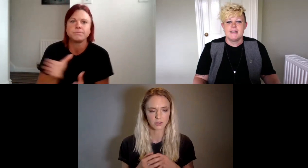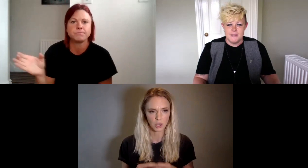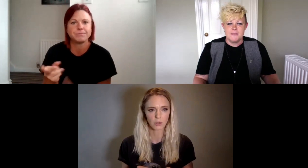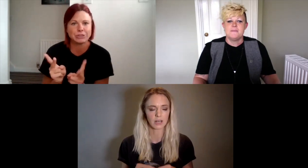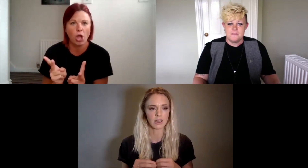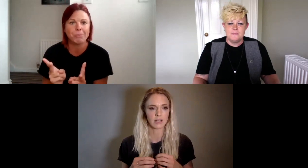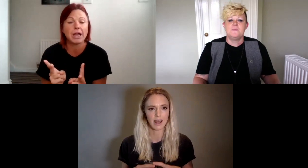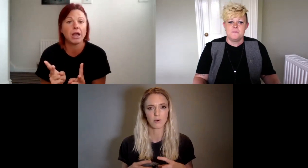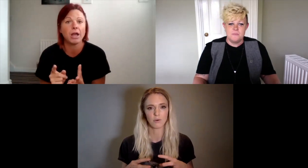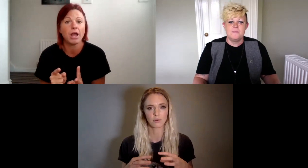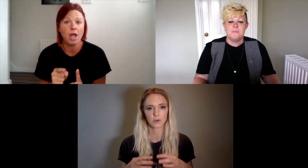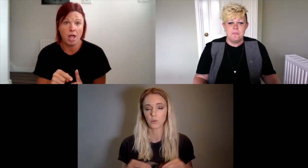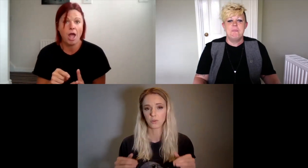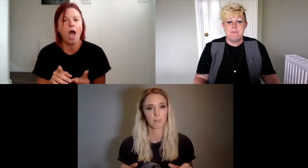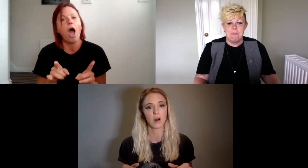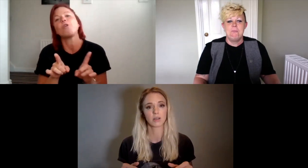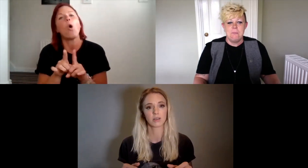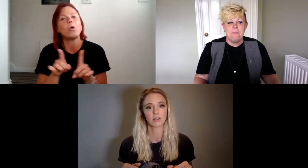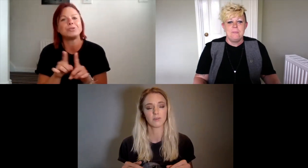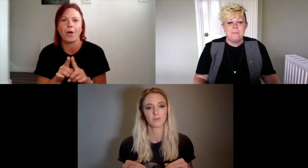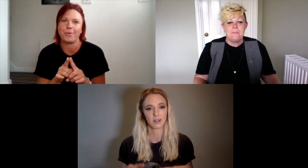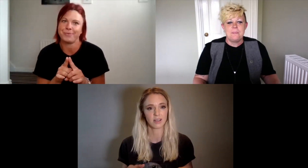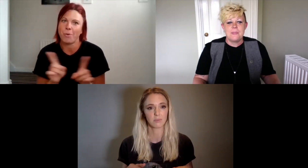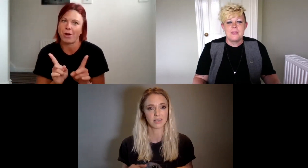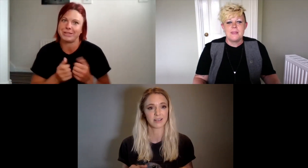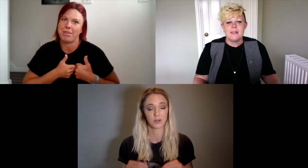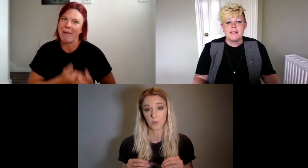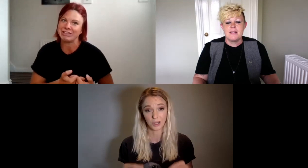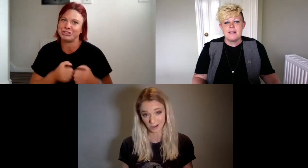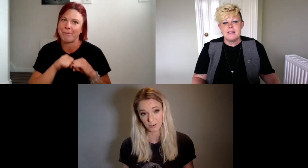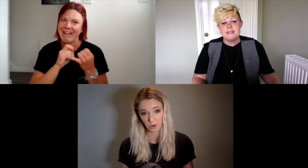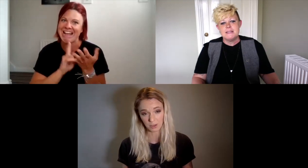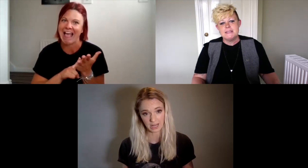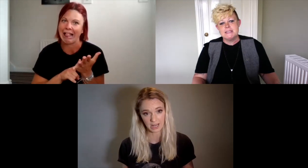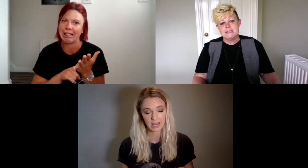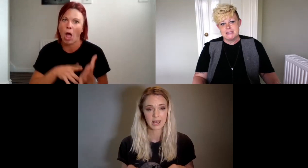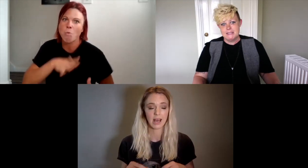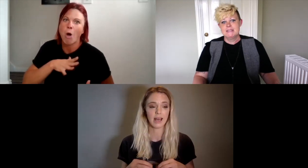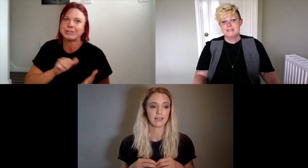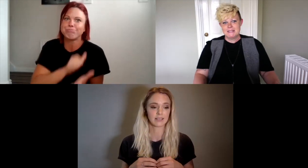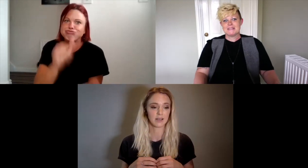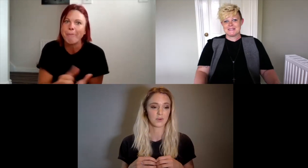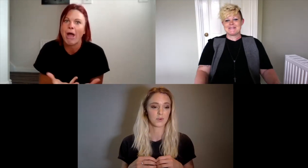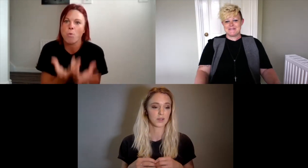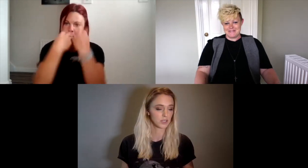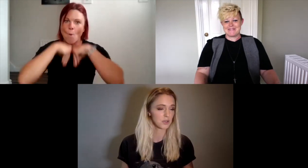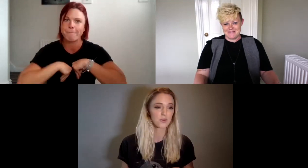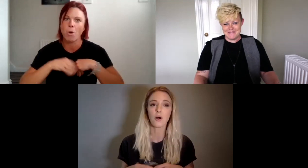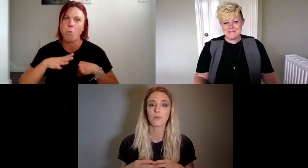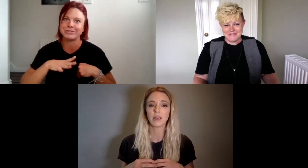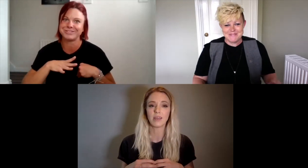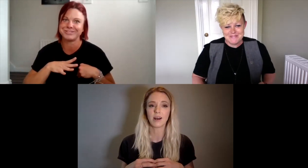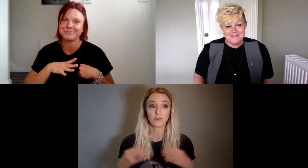have totally now caught the bug of learning BSL, and I want to learn it properly. And when I